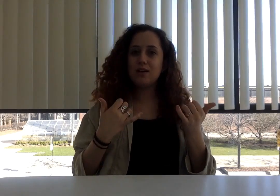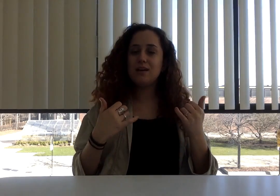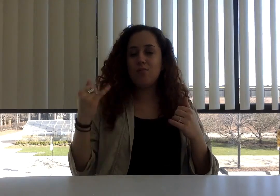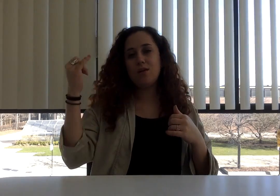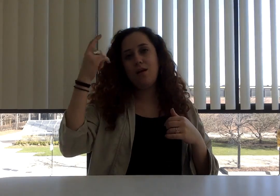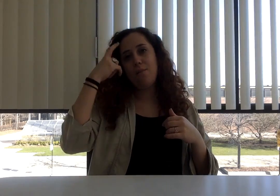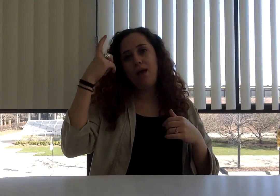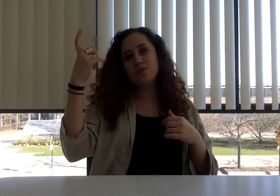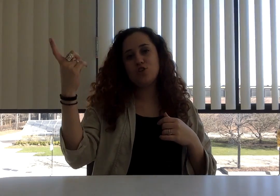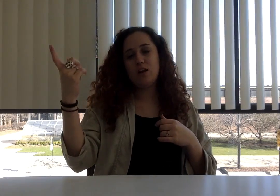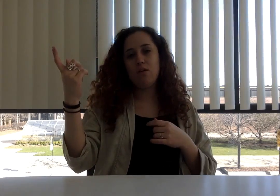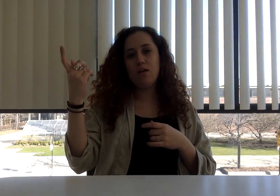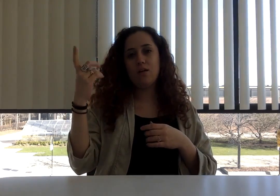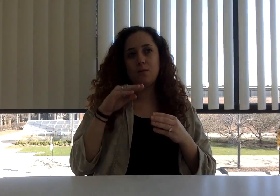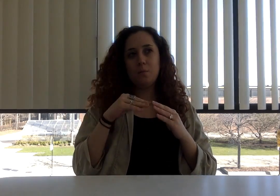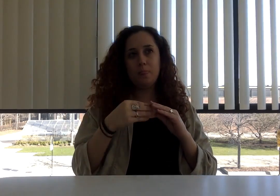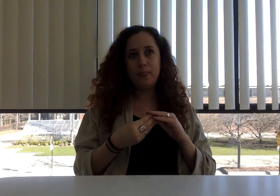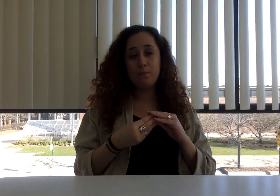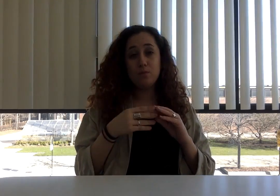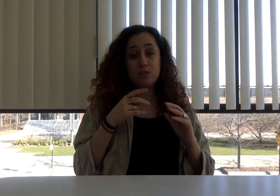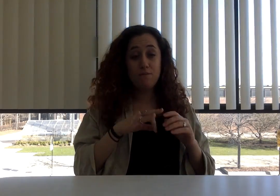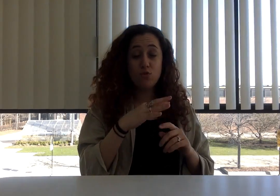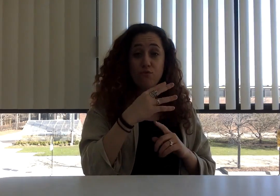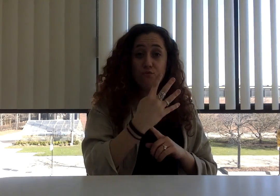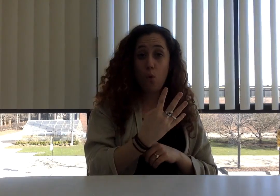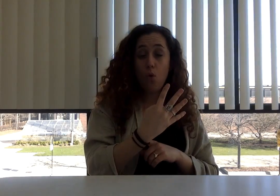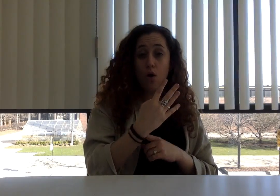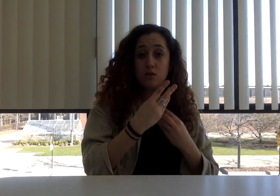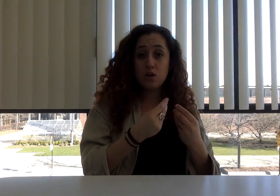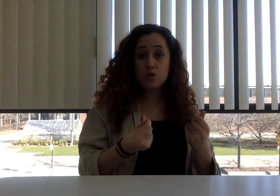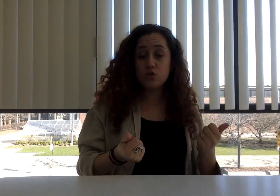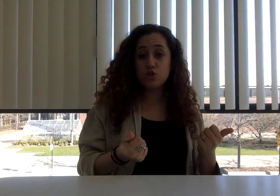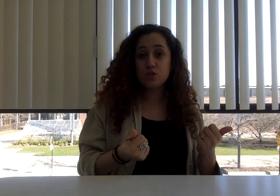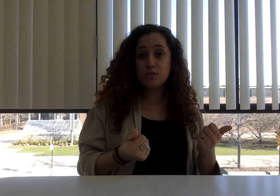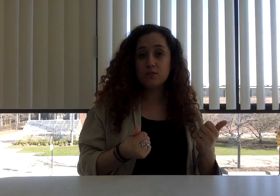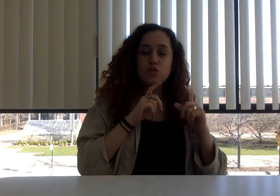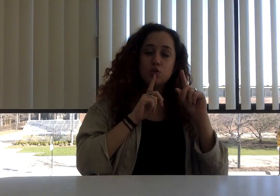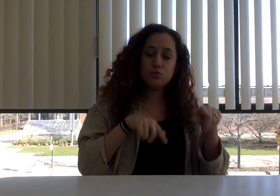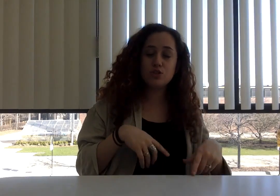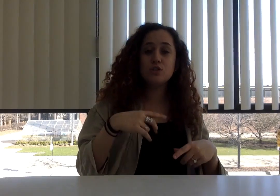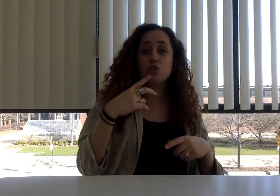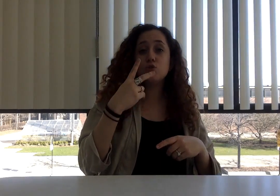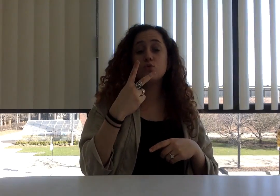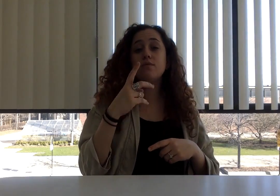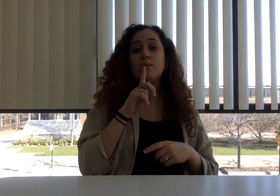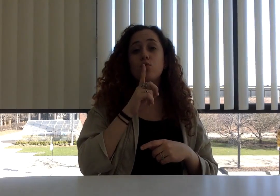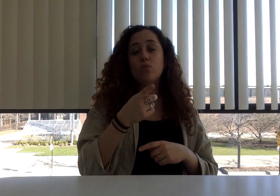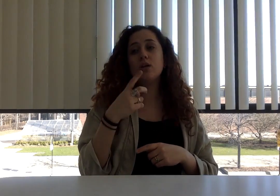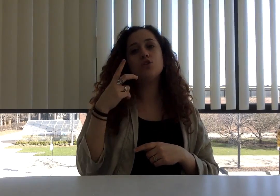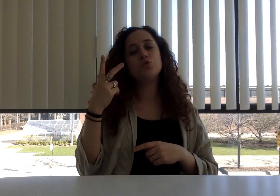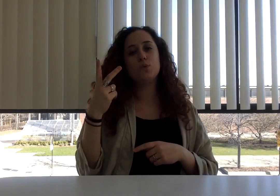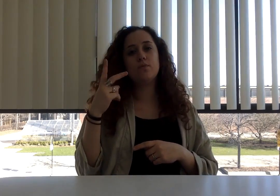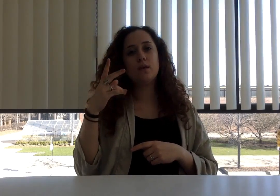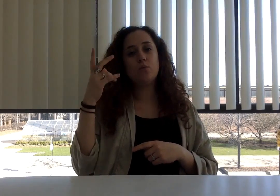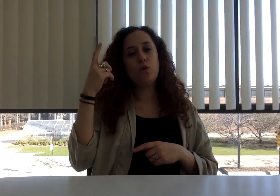4 solutions, 2 of them were real, and 2 of them were imaginary. Now, once we find out that x